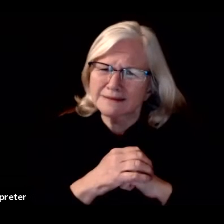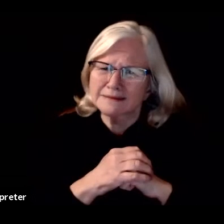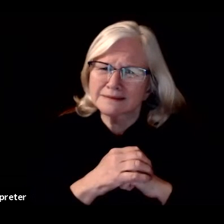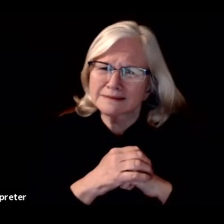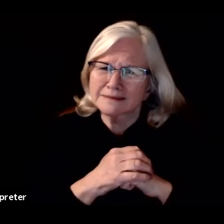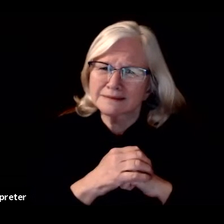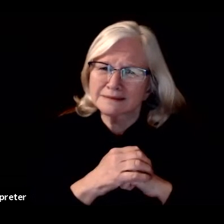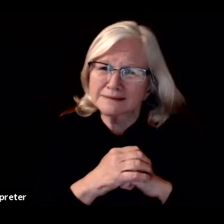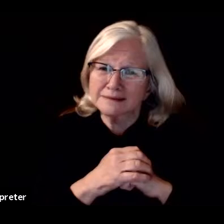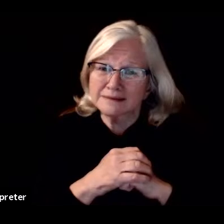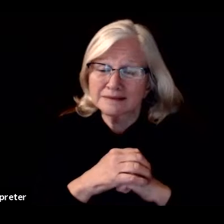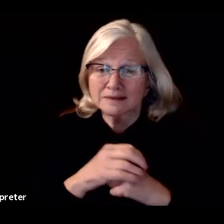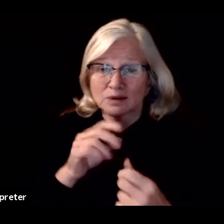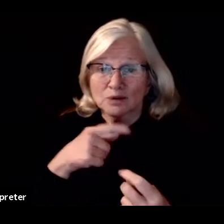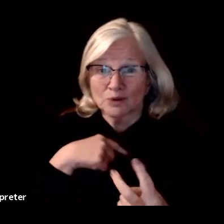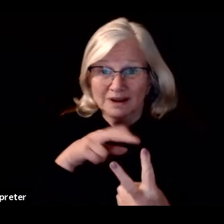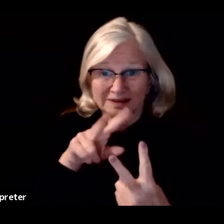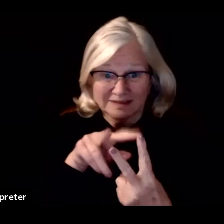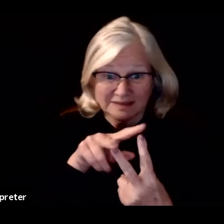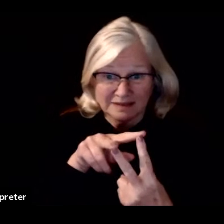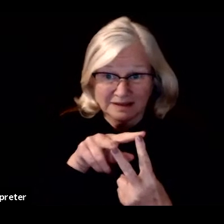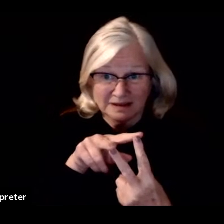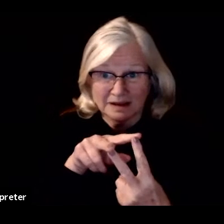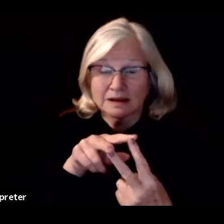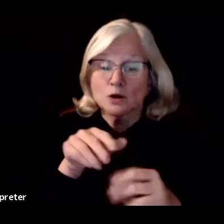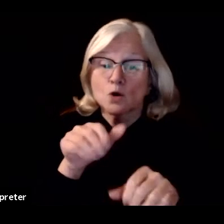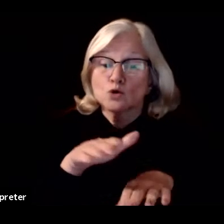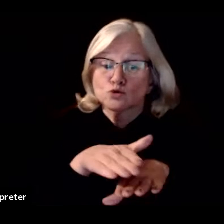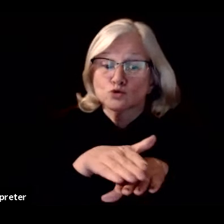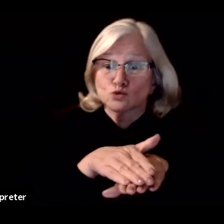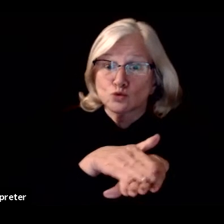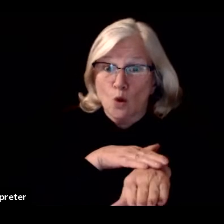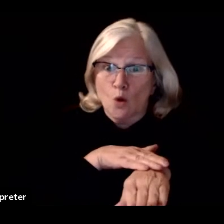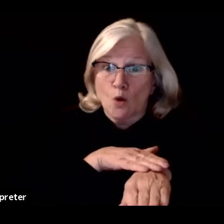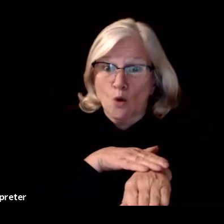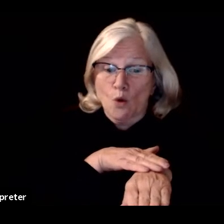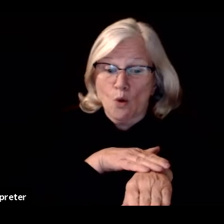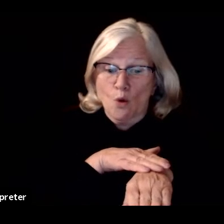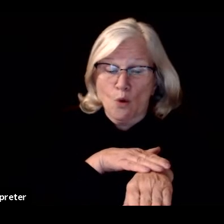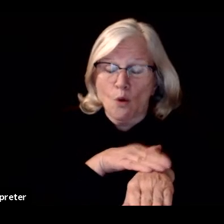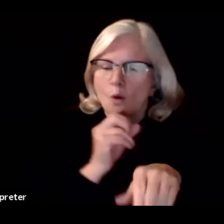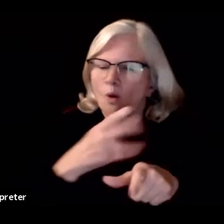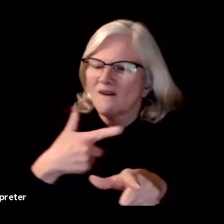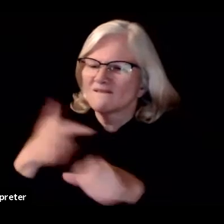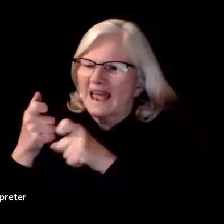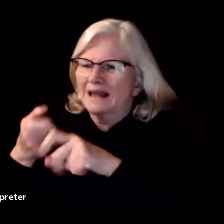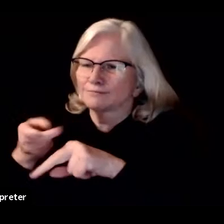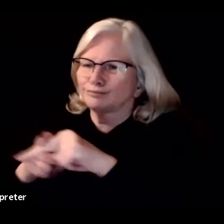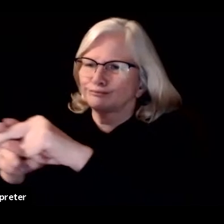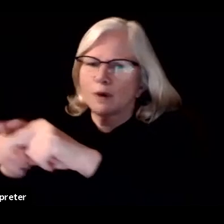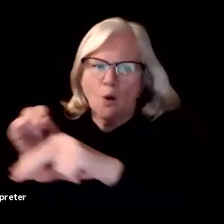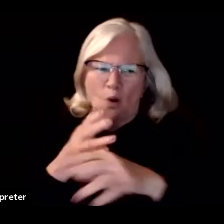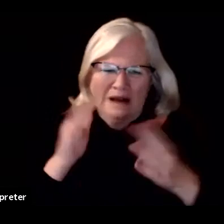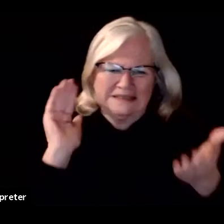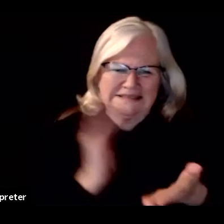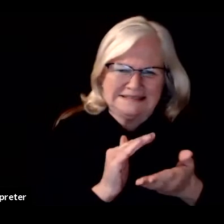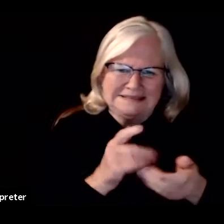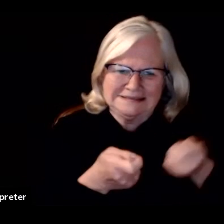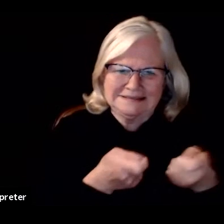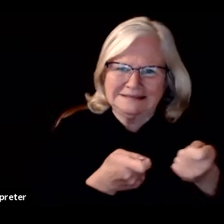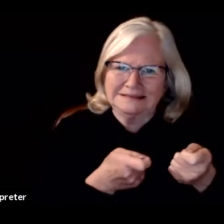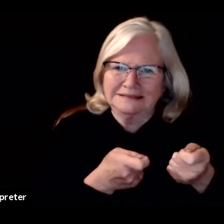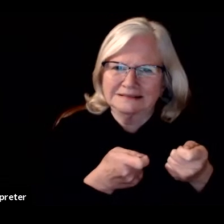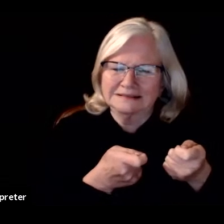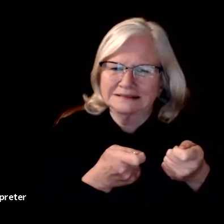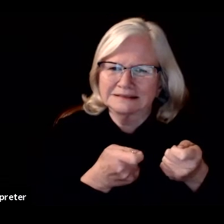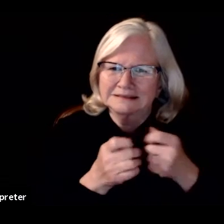help to accelerate it, depending upon whether we do or don't choose to follow the guidelines that we know are effective in